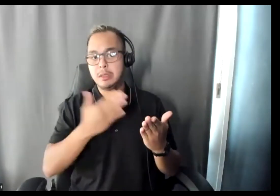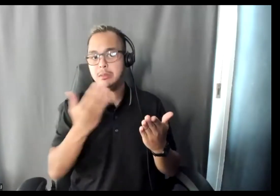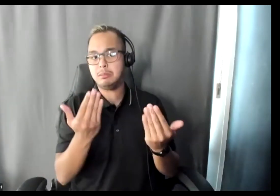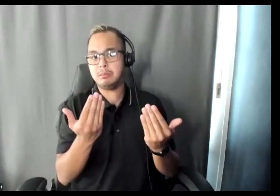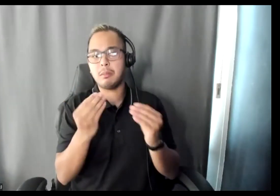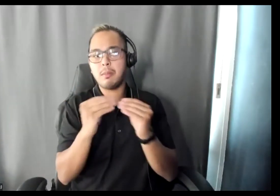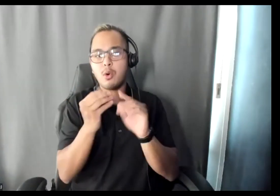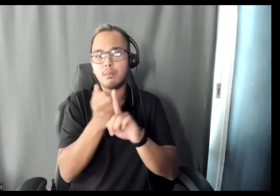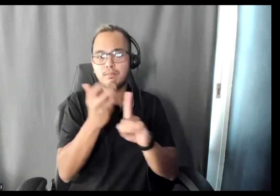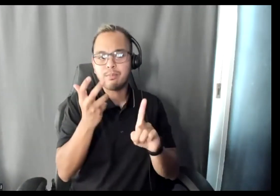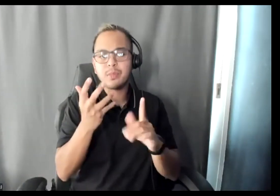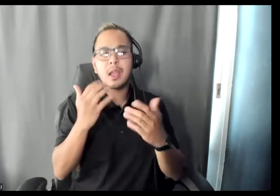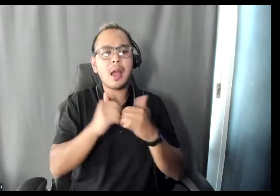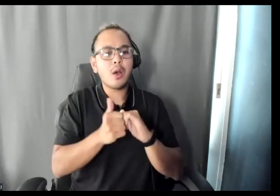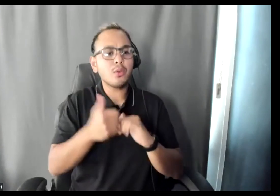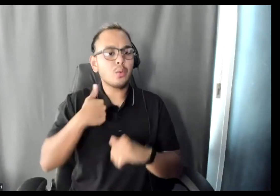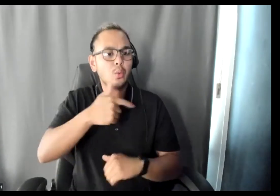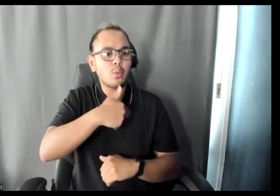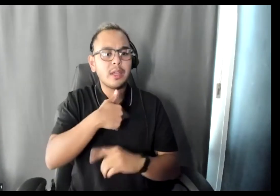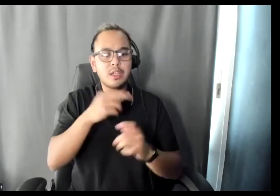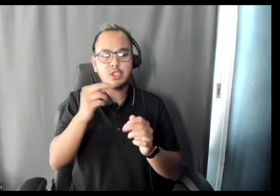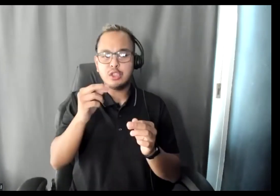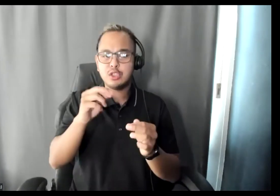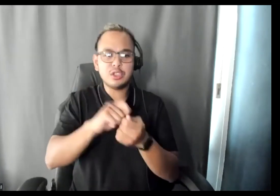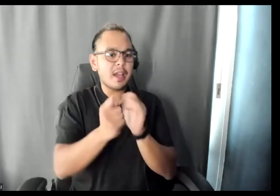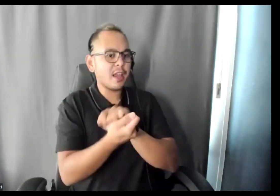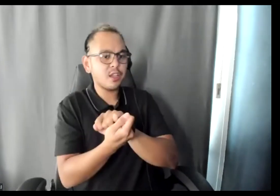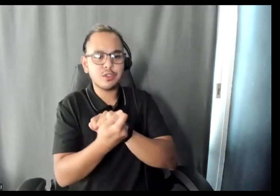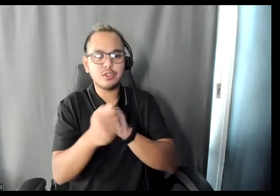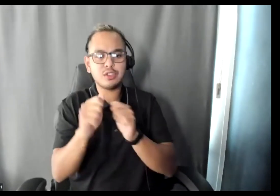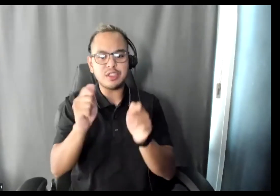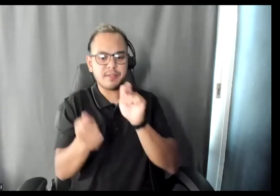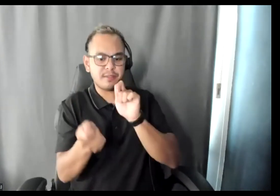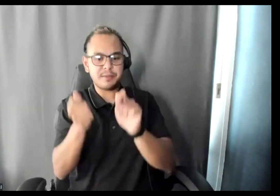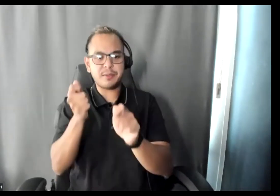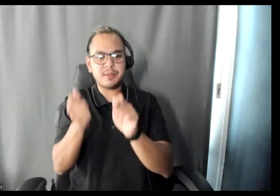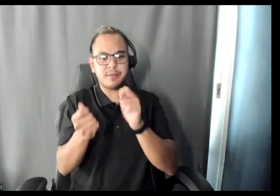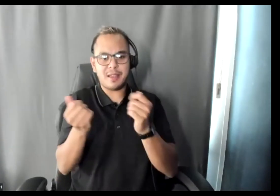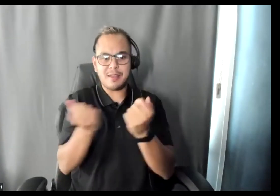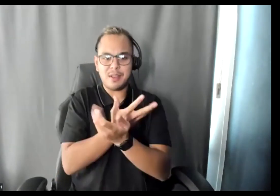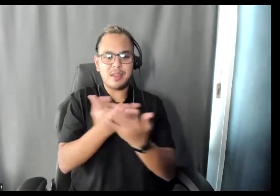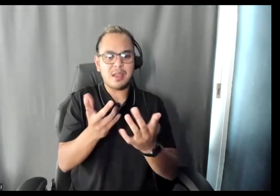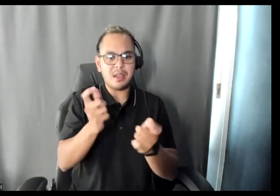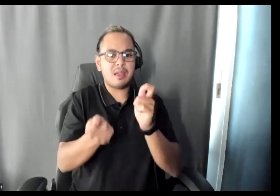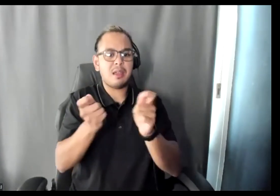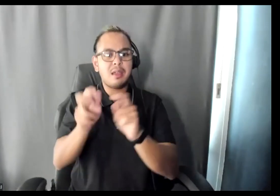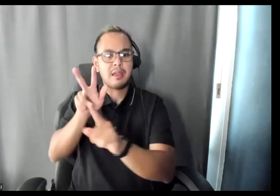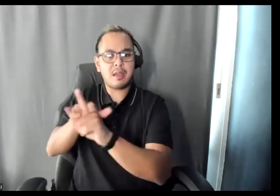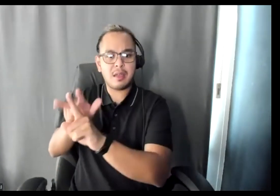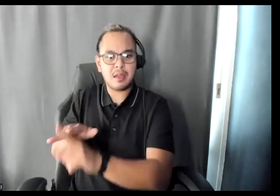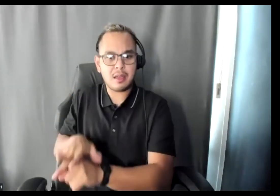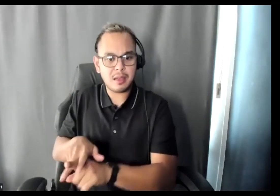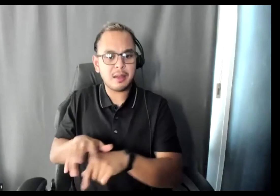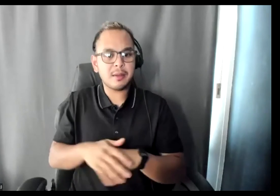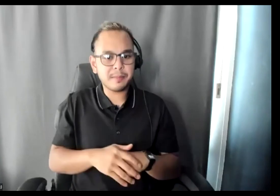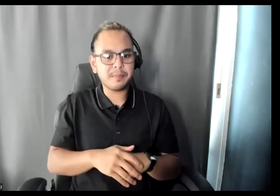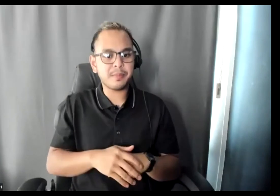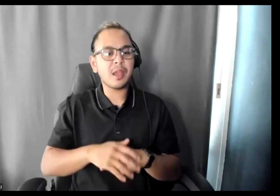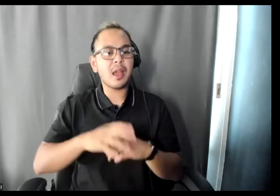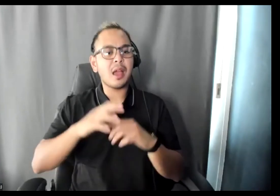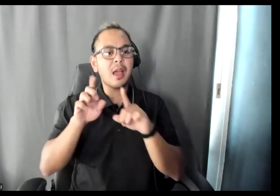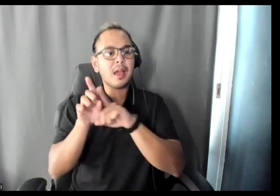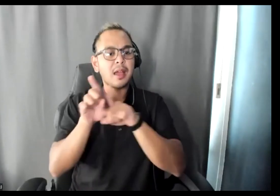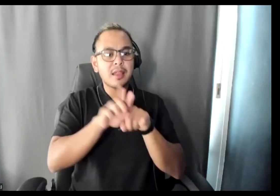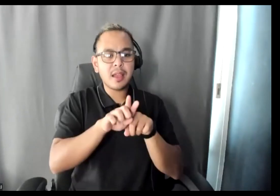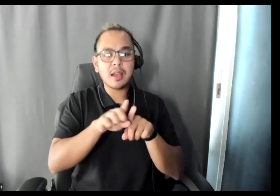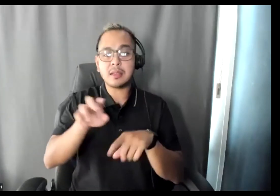the dynamism, the quick sort of turnaround, the shifting way that this is happening across communities, and how does research get at that? And then, Holly, the